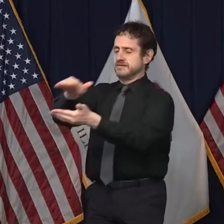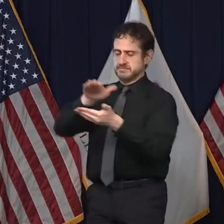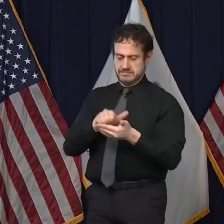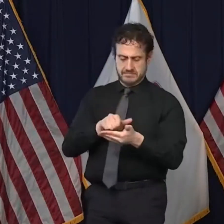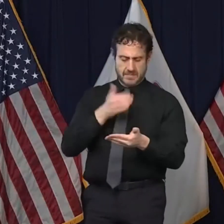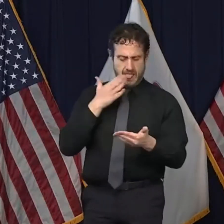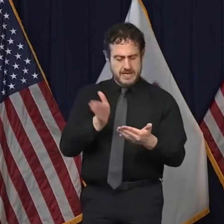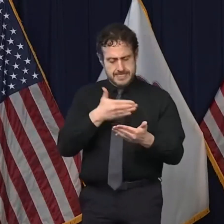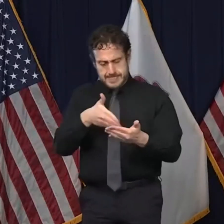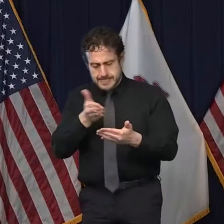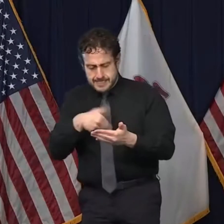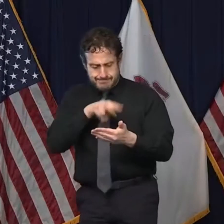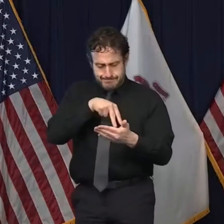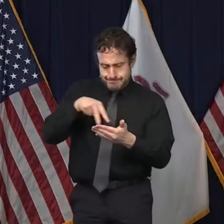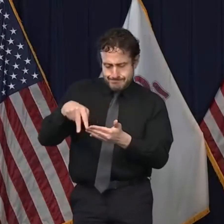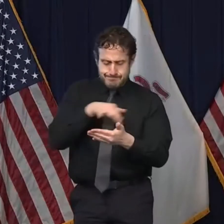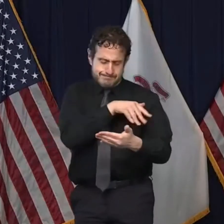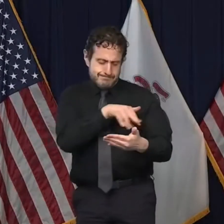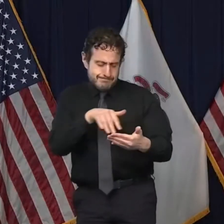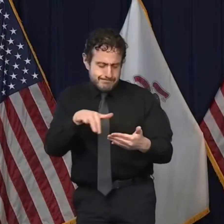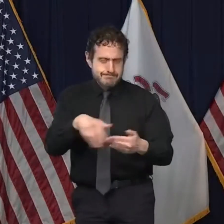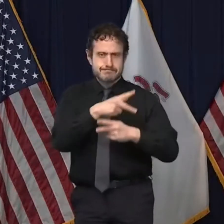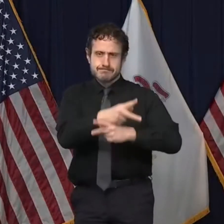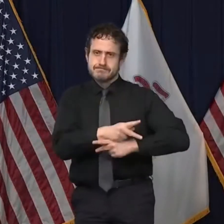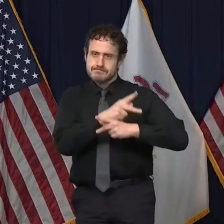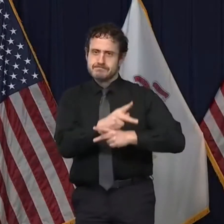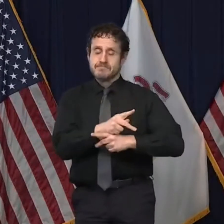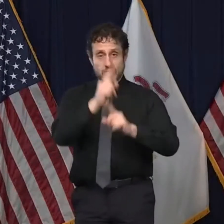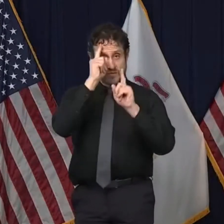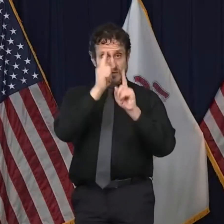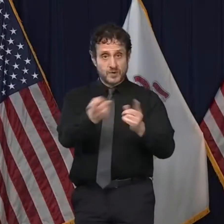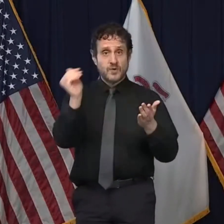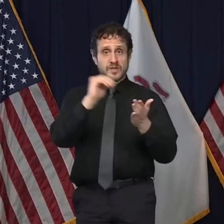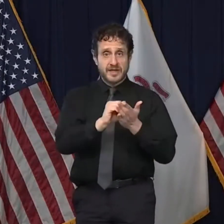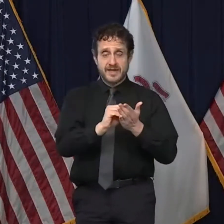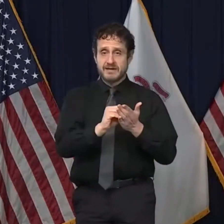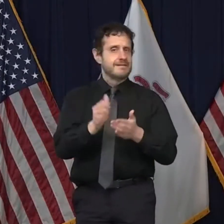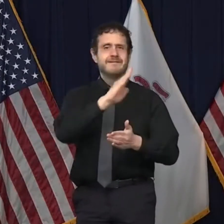information and combs through it again with the specific purpose